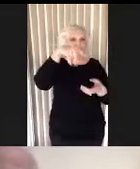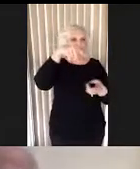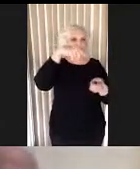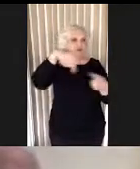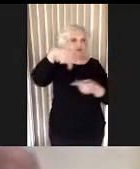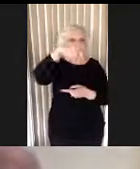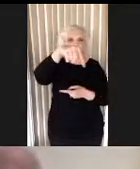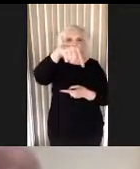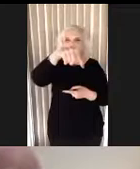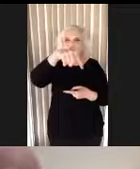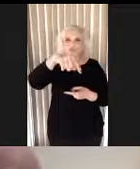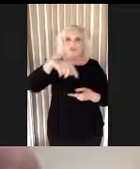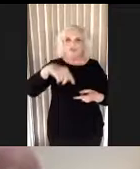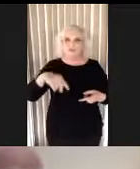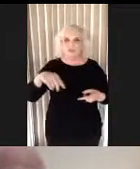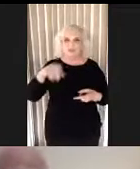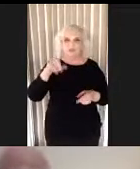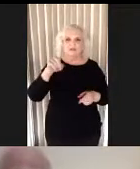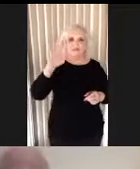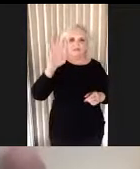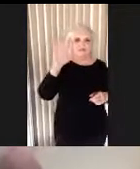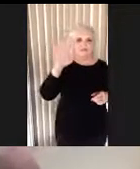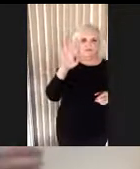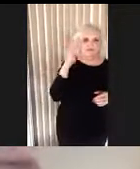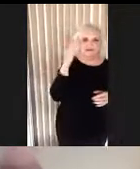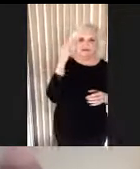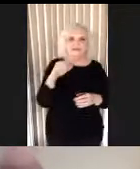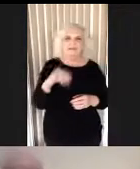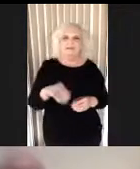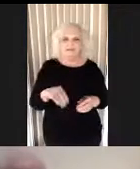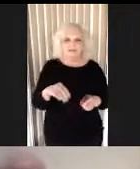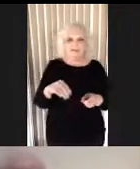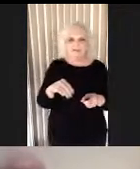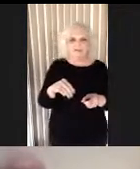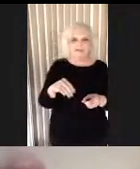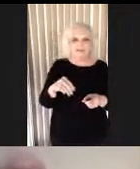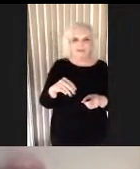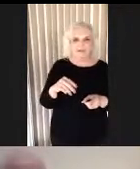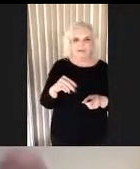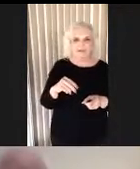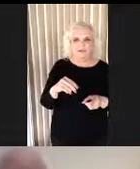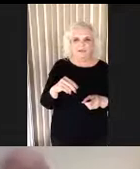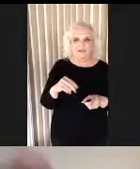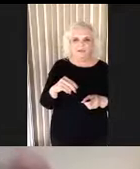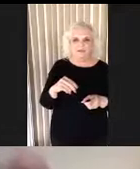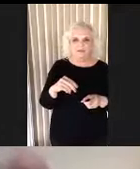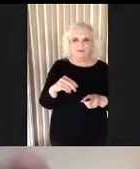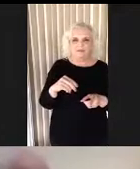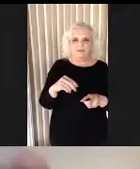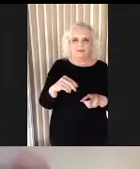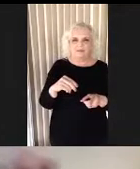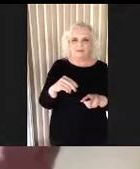Can I make a suggestion too? This is Amy Amundsen. Can you turn the interpreter's camera horizontal instead